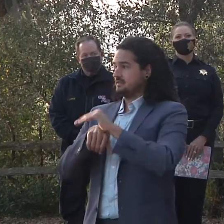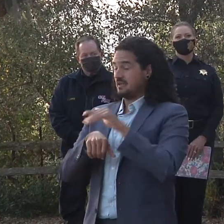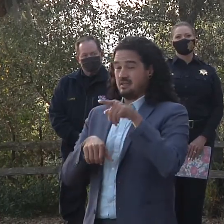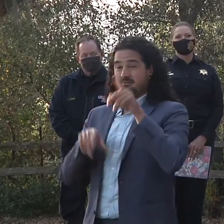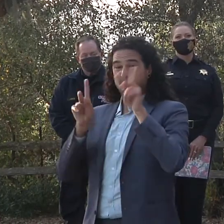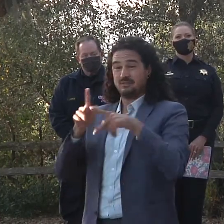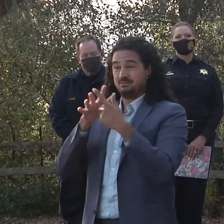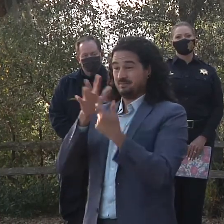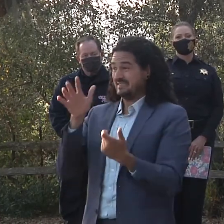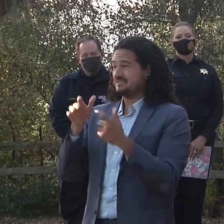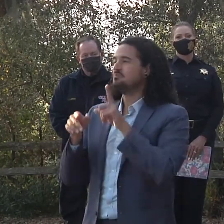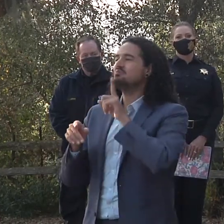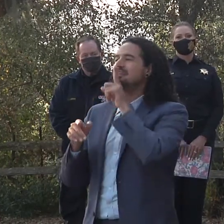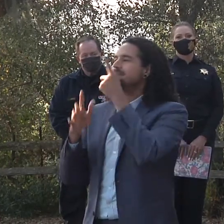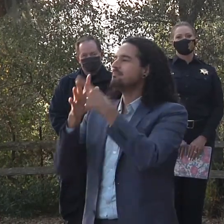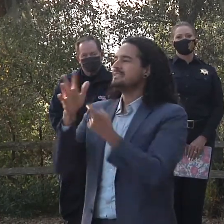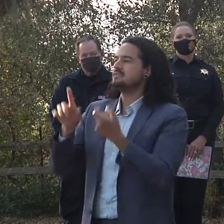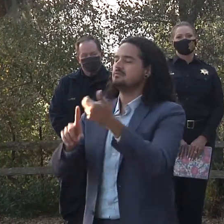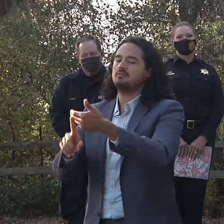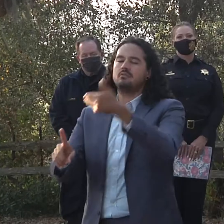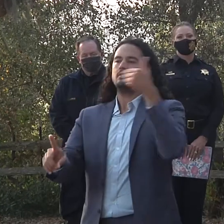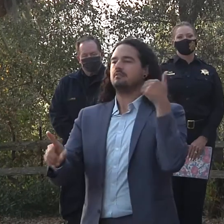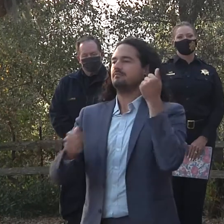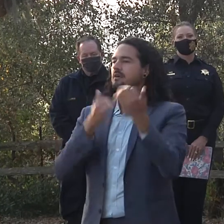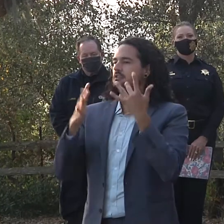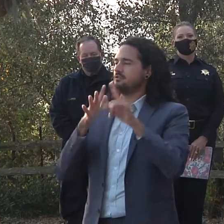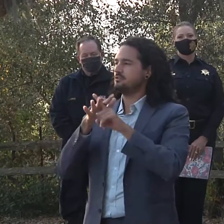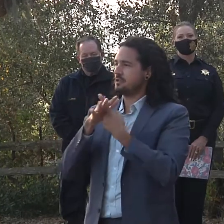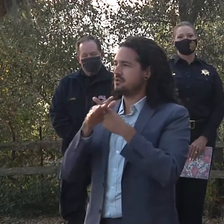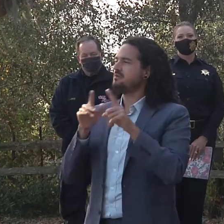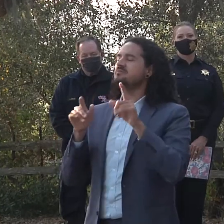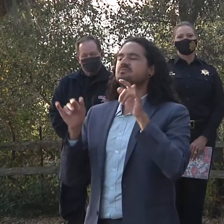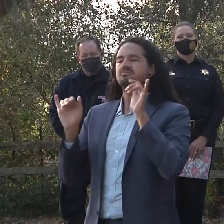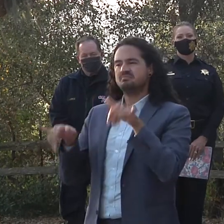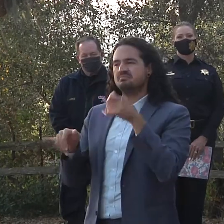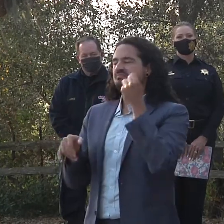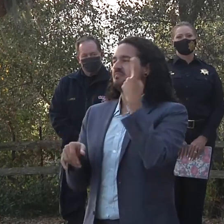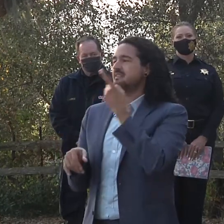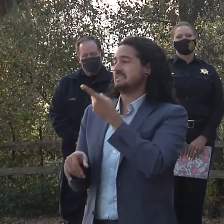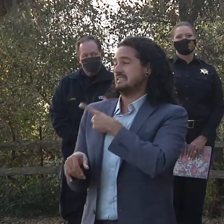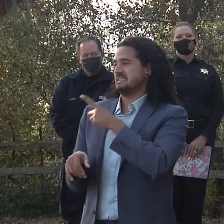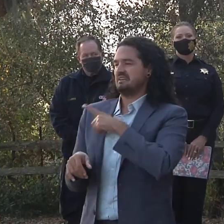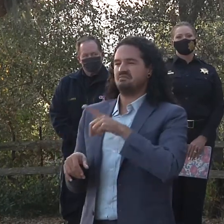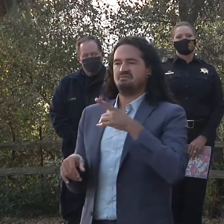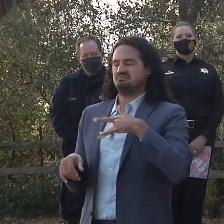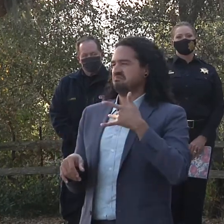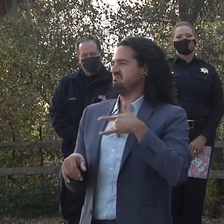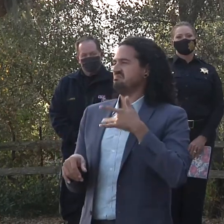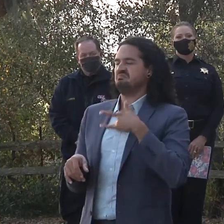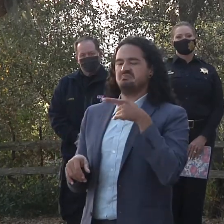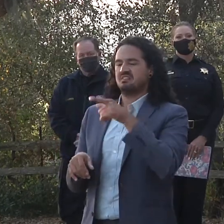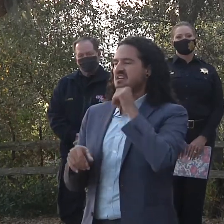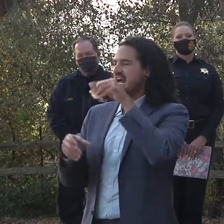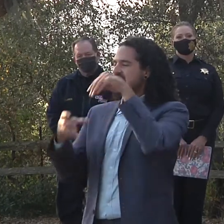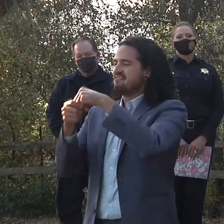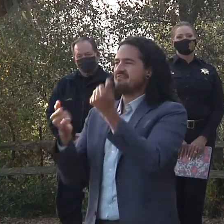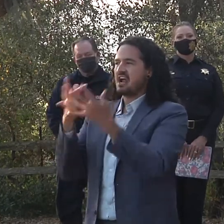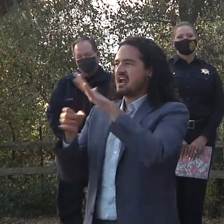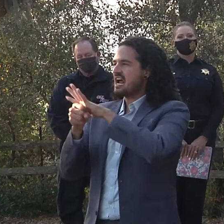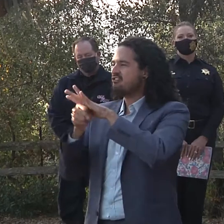reported missing. So our detectives are telling us that they don't believe necessarily this person's gonna be a fire victim, but nonetheless, we wanna make sure we find